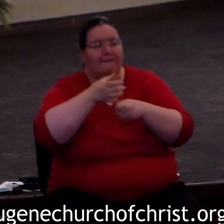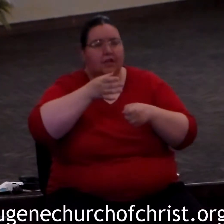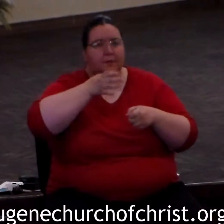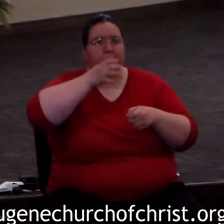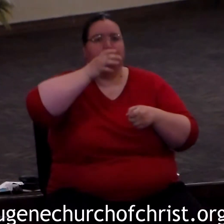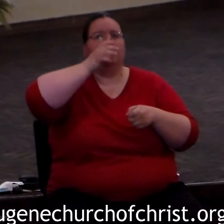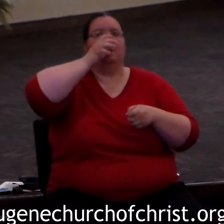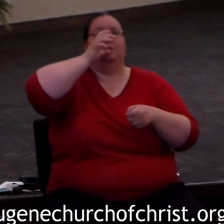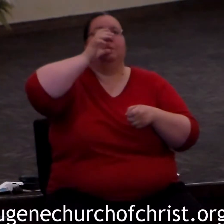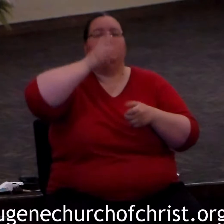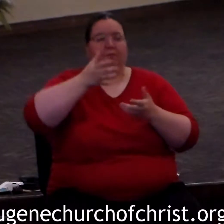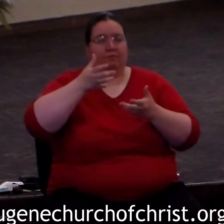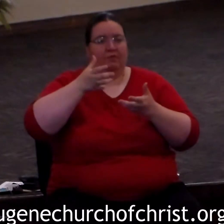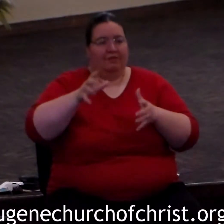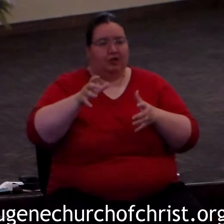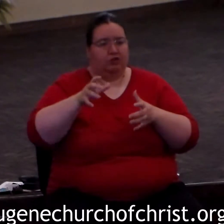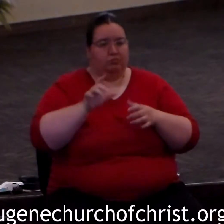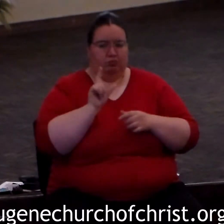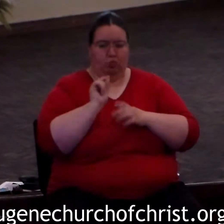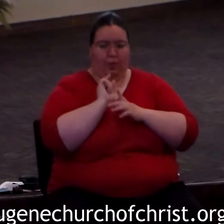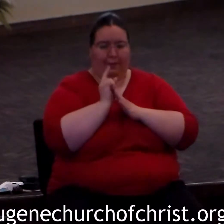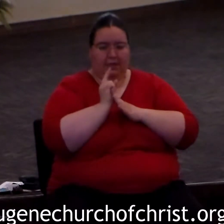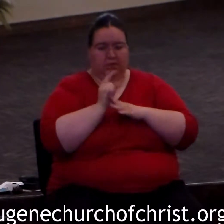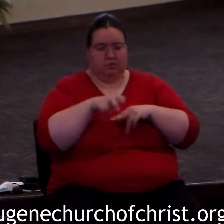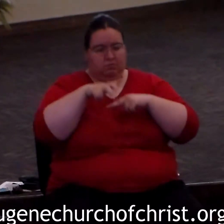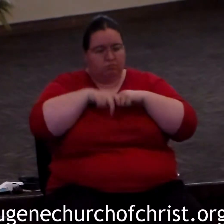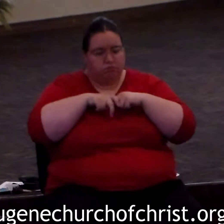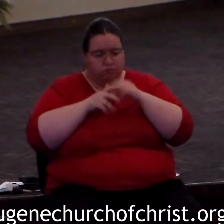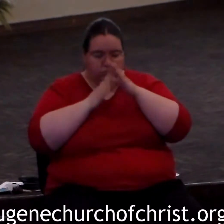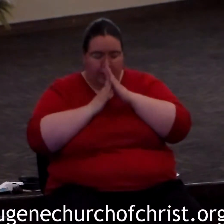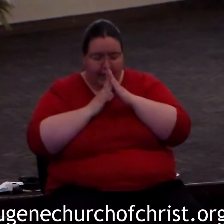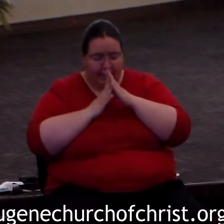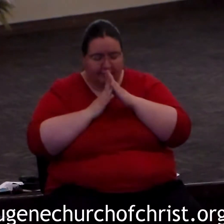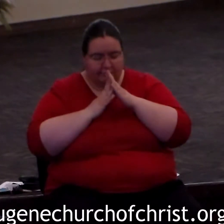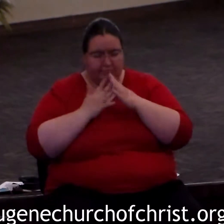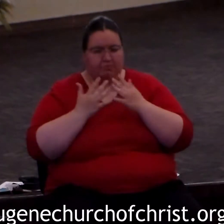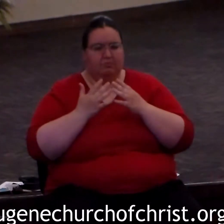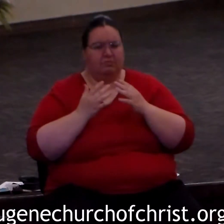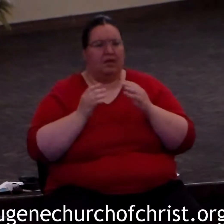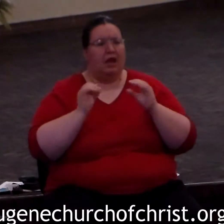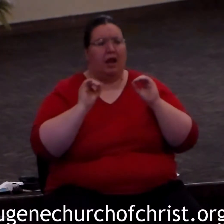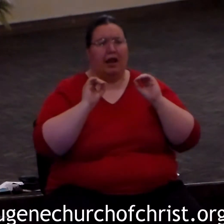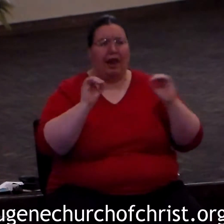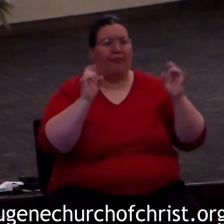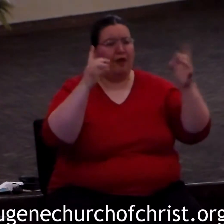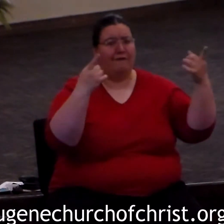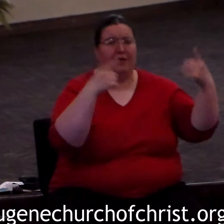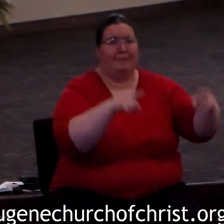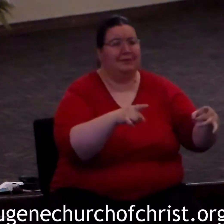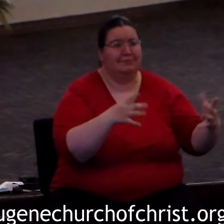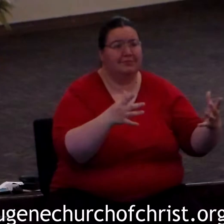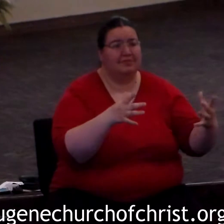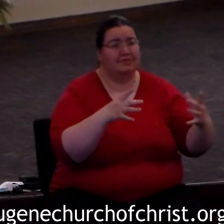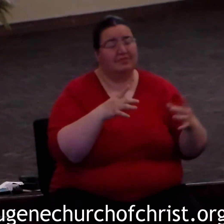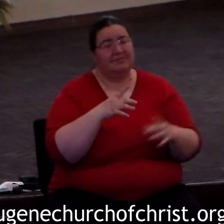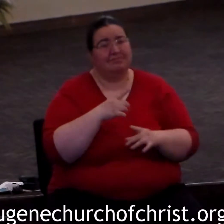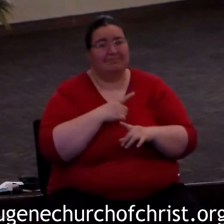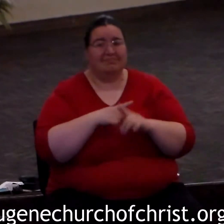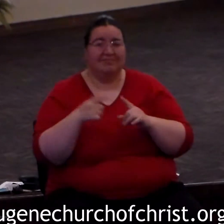pray, I don't think anyone would frown on that. And yet so many times I find myself taking that first 20 minutes to check the email, see